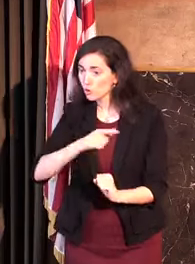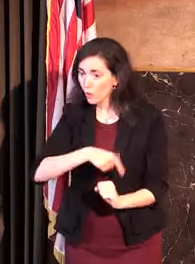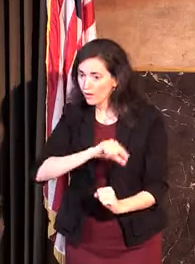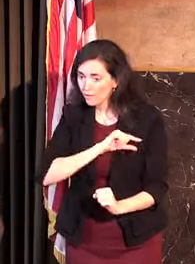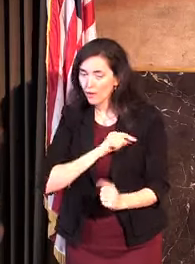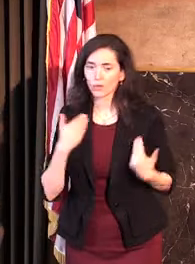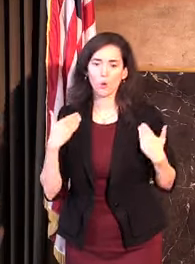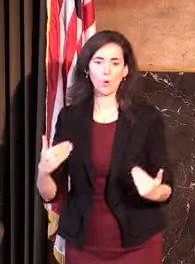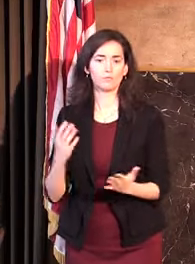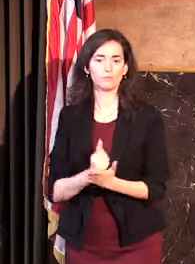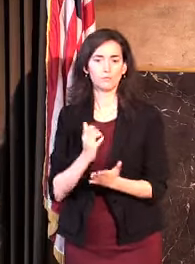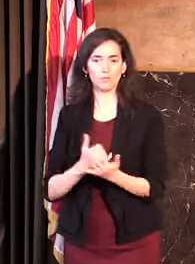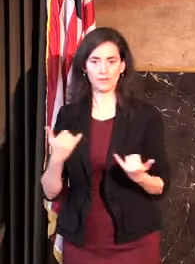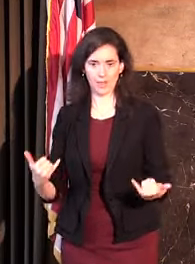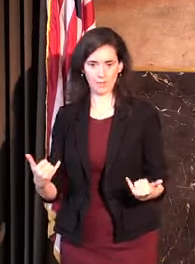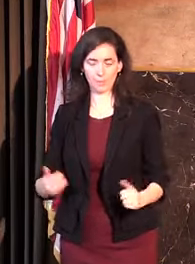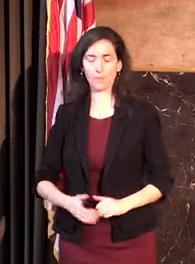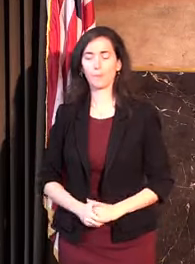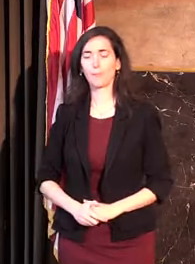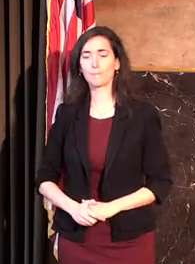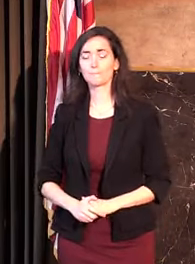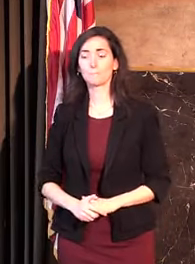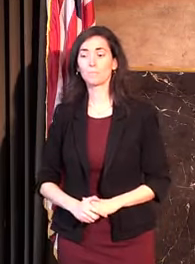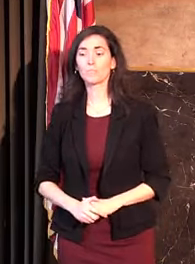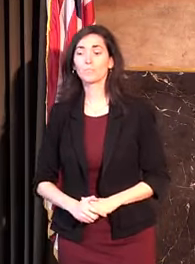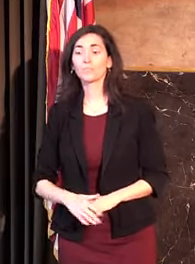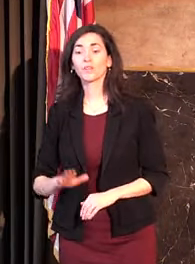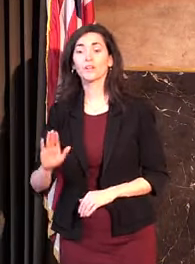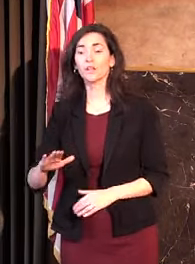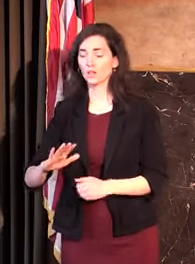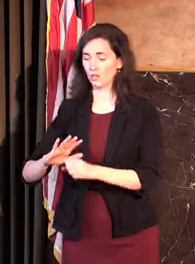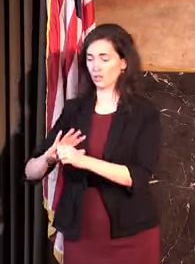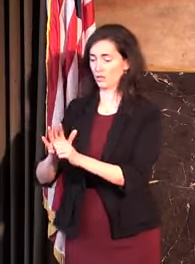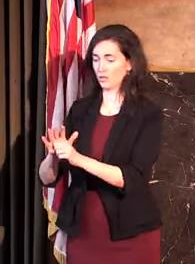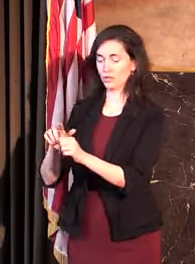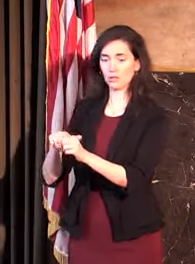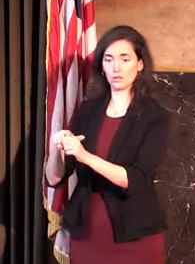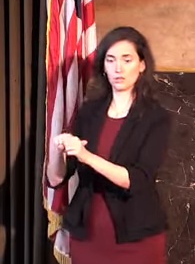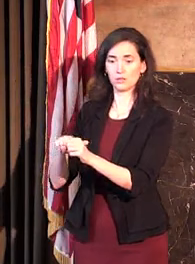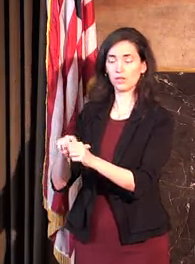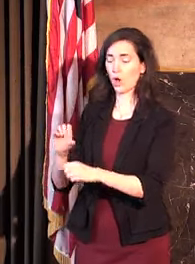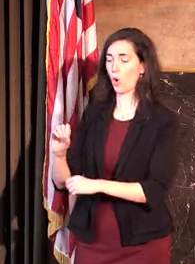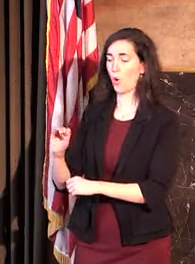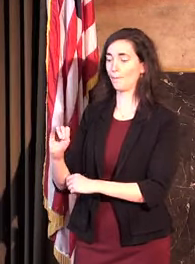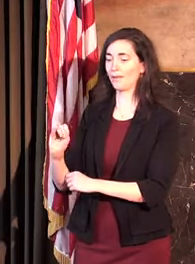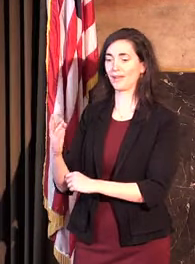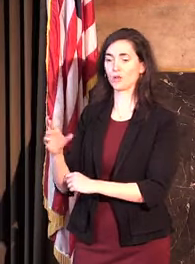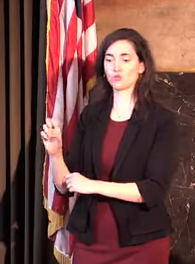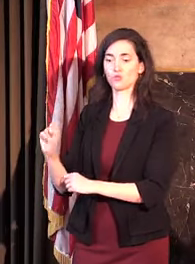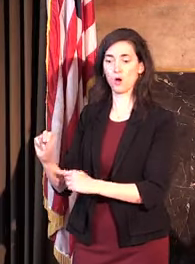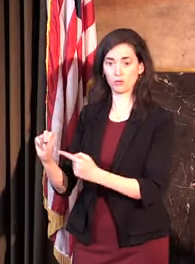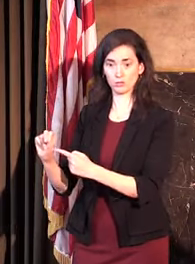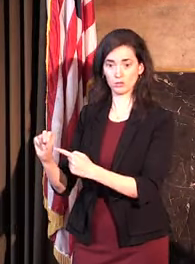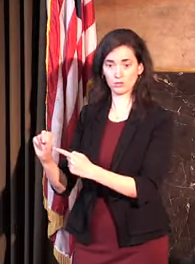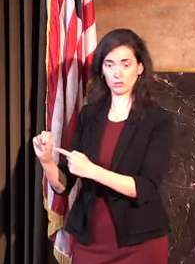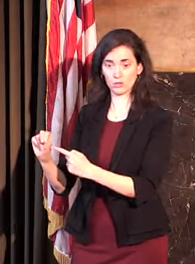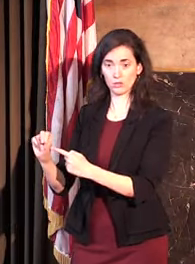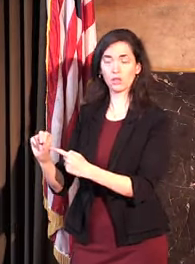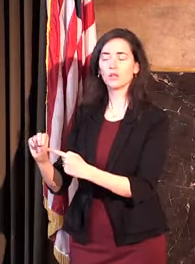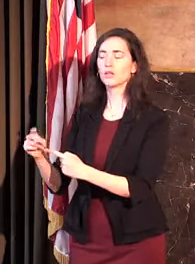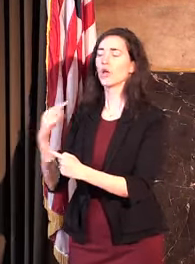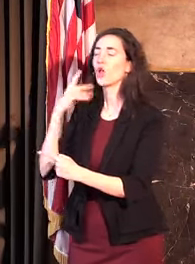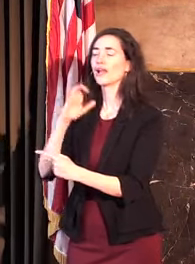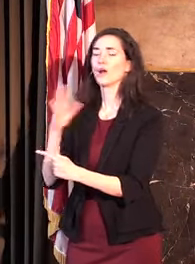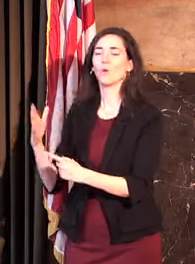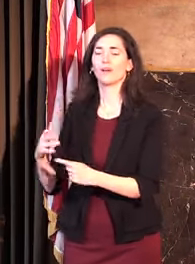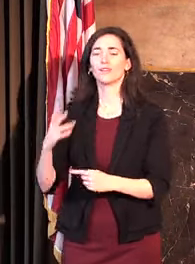I am thinking about Omicron like a storm that is out in the Gulf, way, way out in the